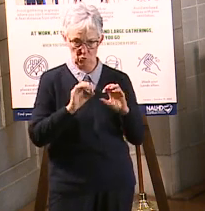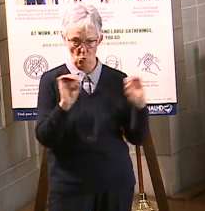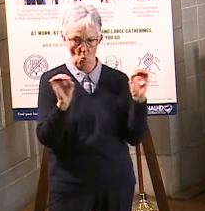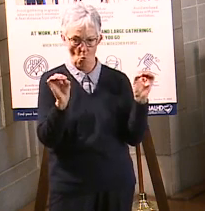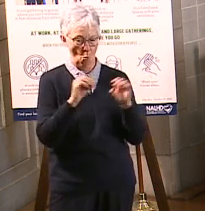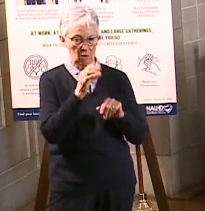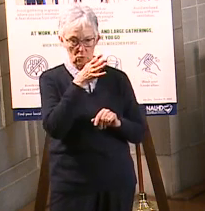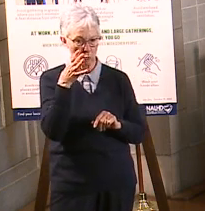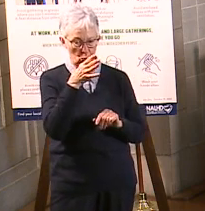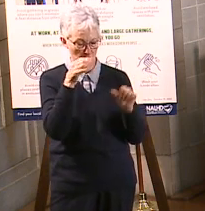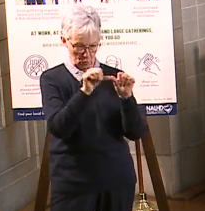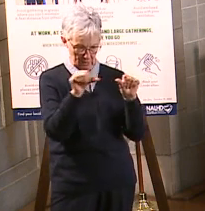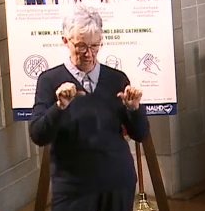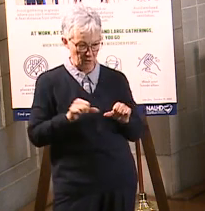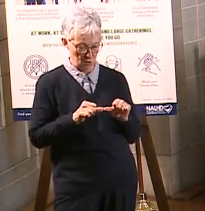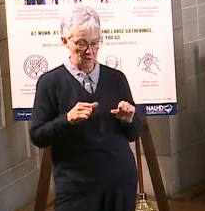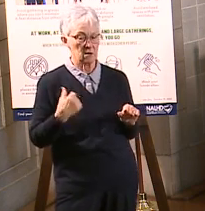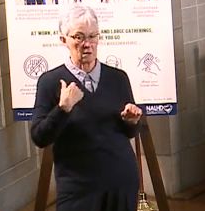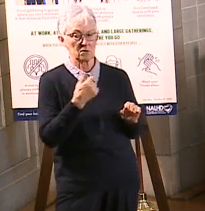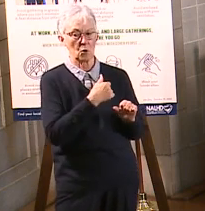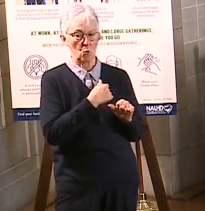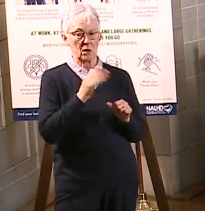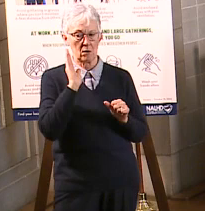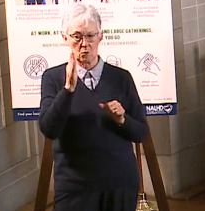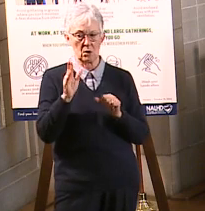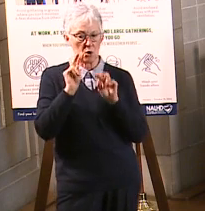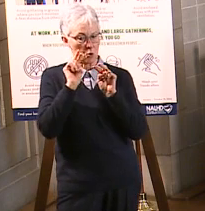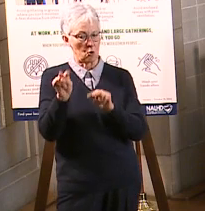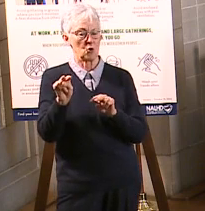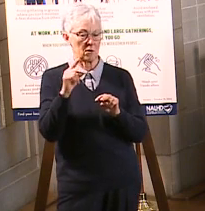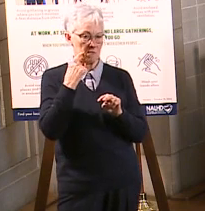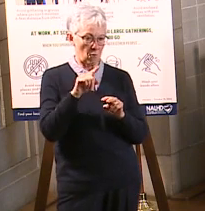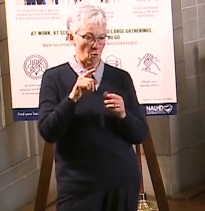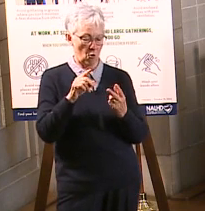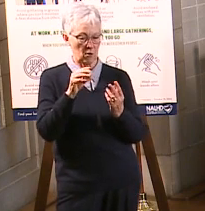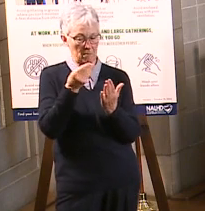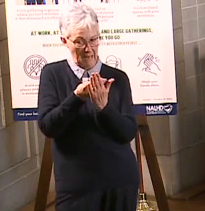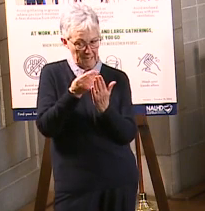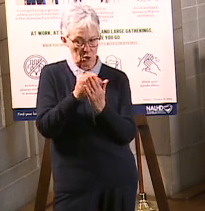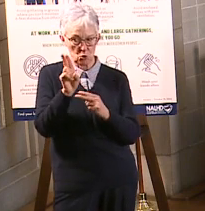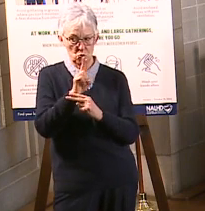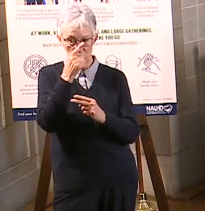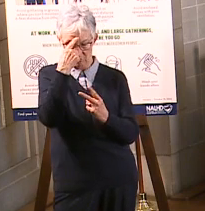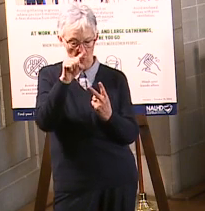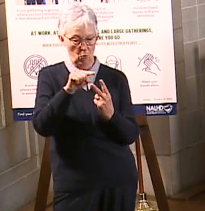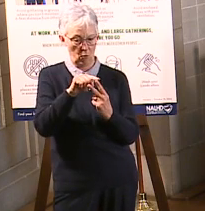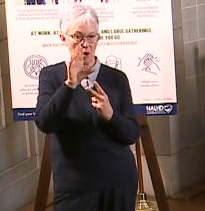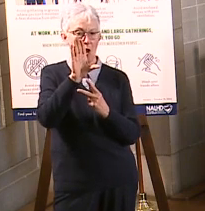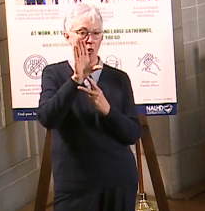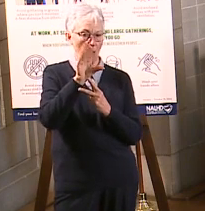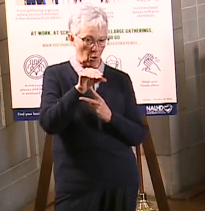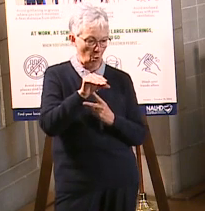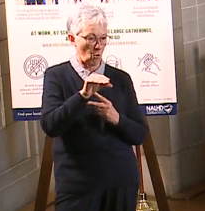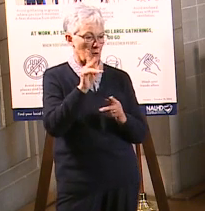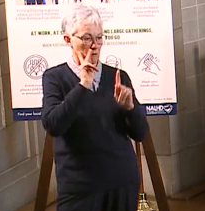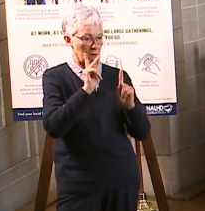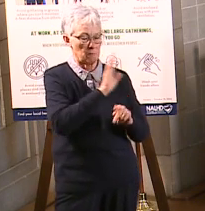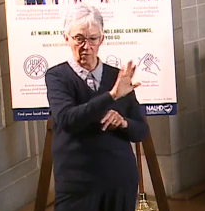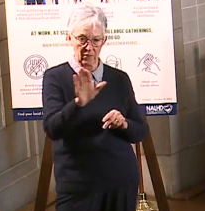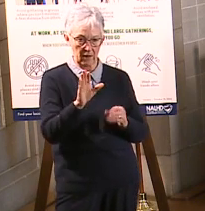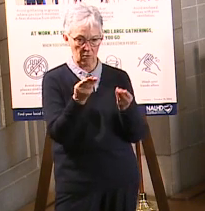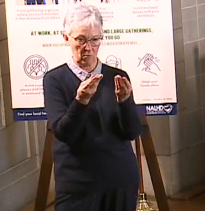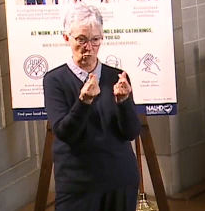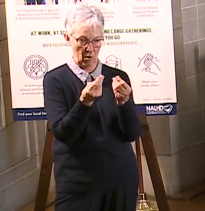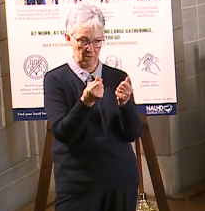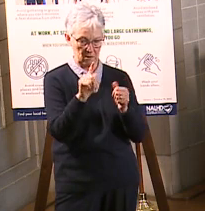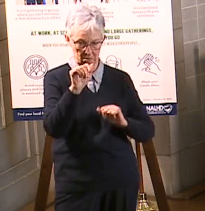the budget, and we're providing that additional property tax relief. So it actually is in line with the intent and actually funds